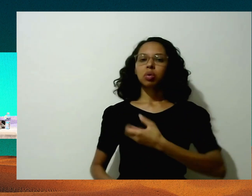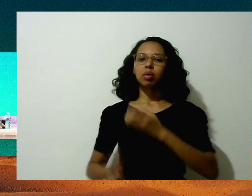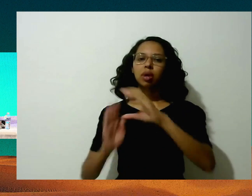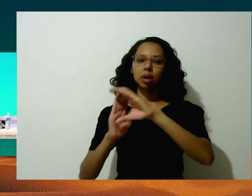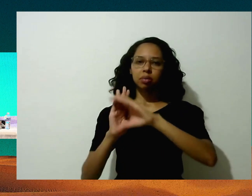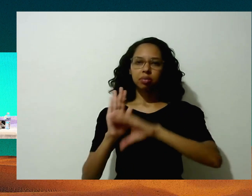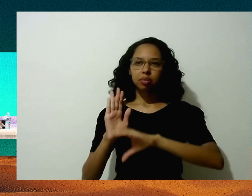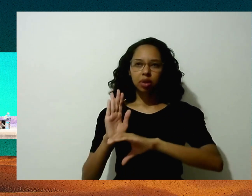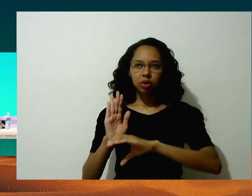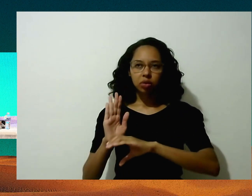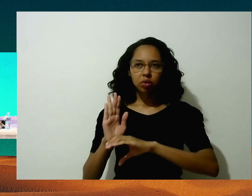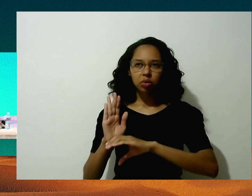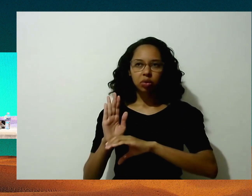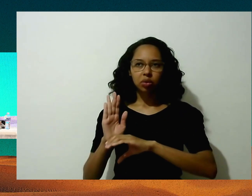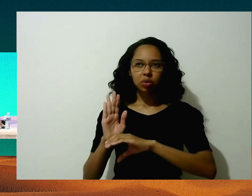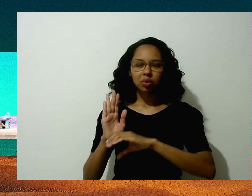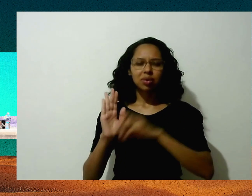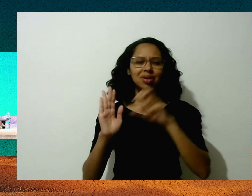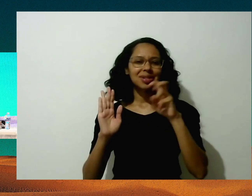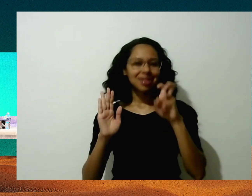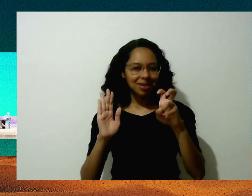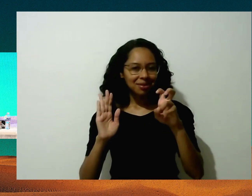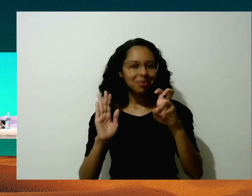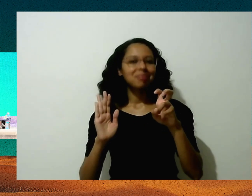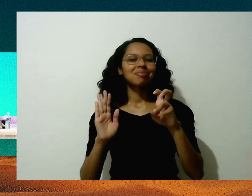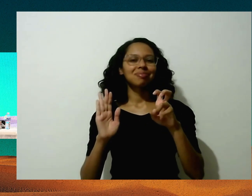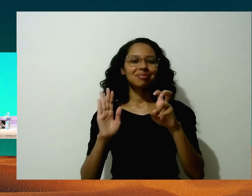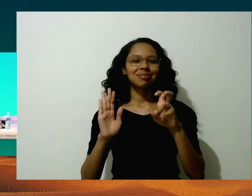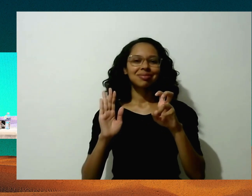5. Já pulei para João 6. I skipped to John 6.